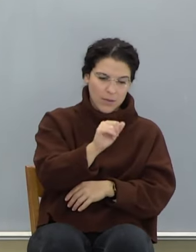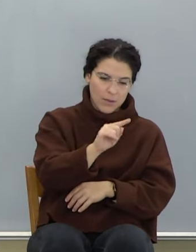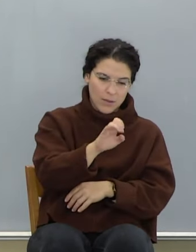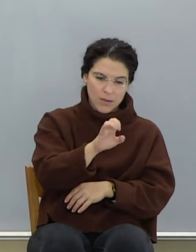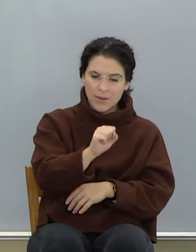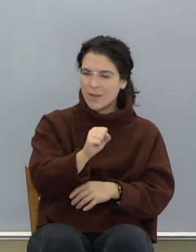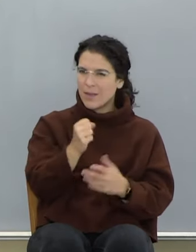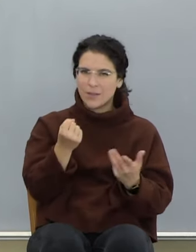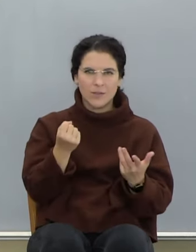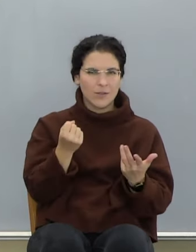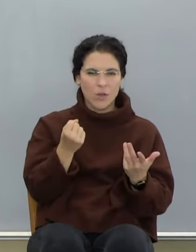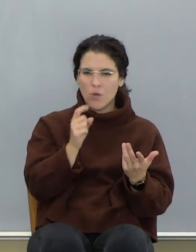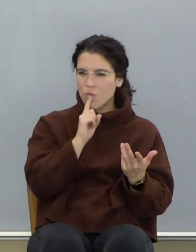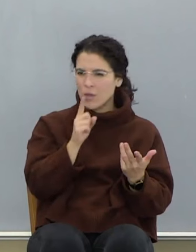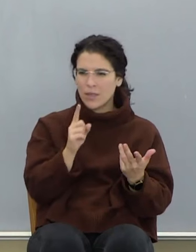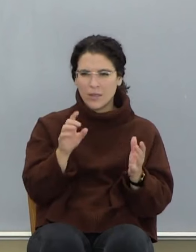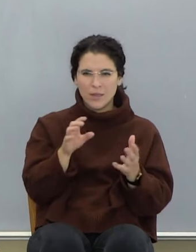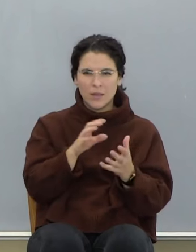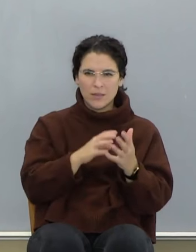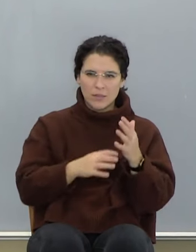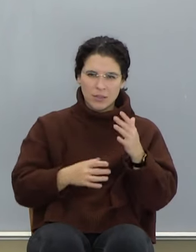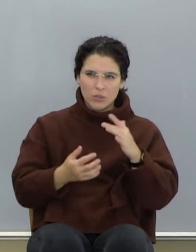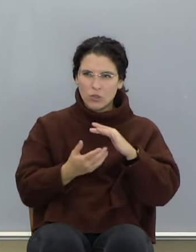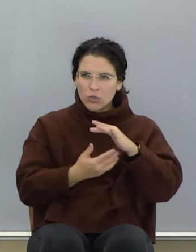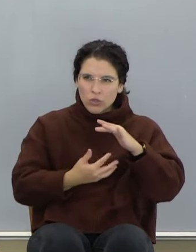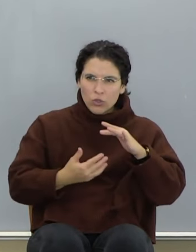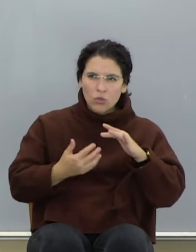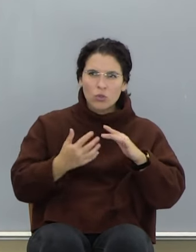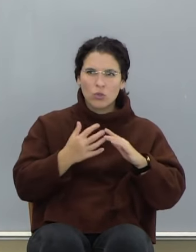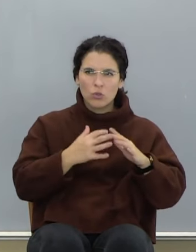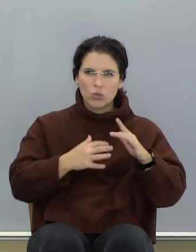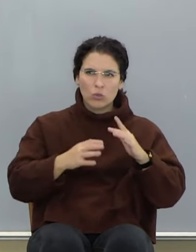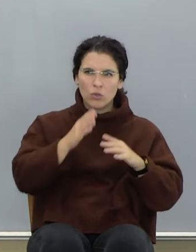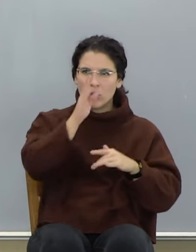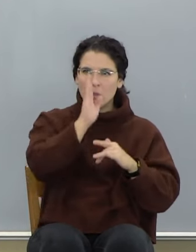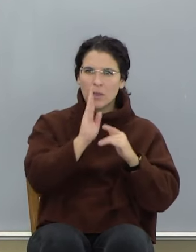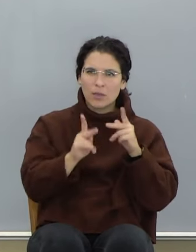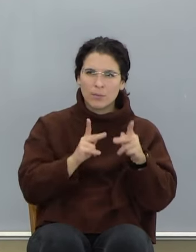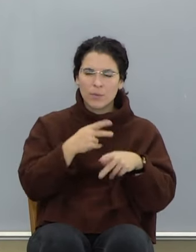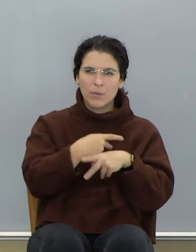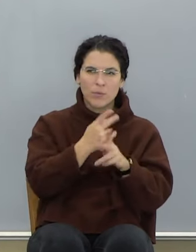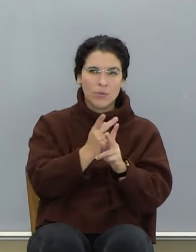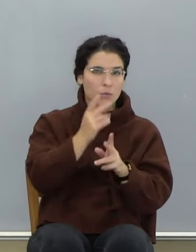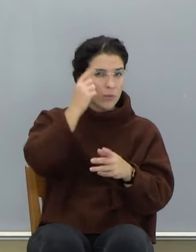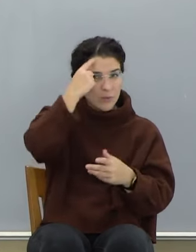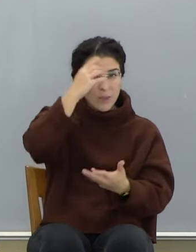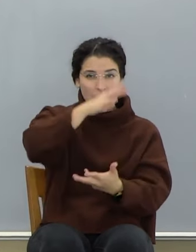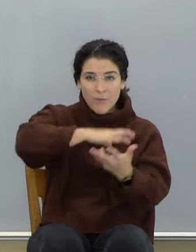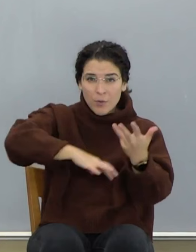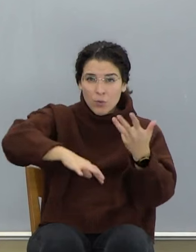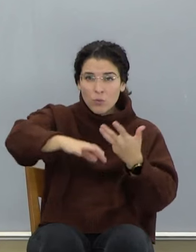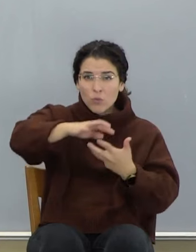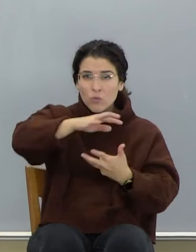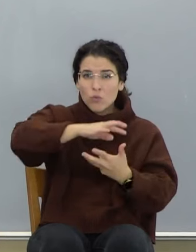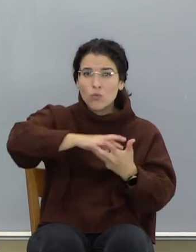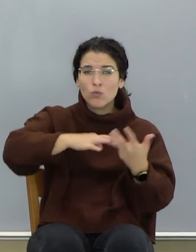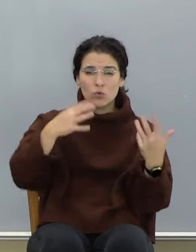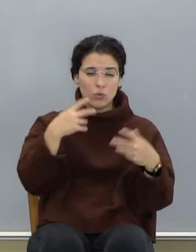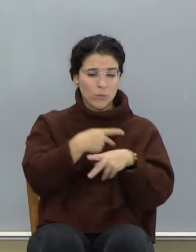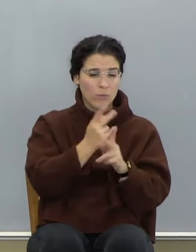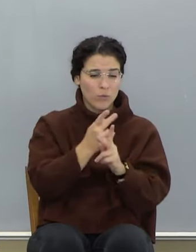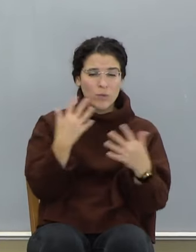all it really does is stir God's people. It can produce confusion. It can produce